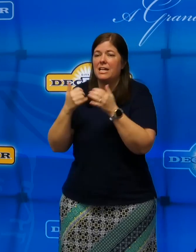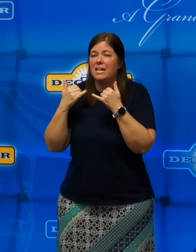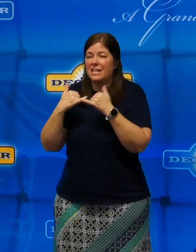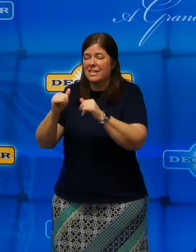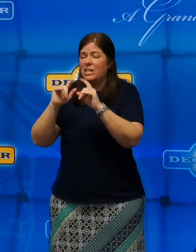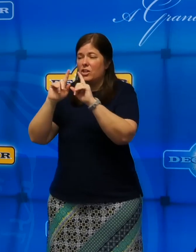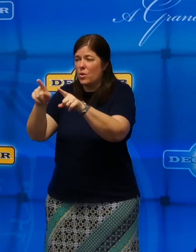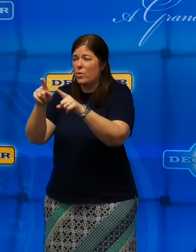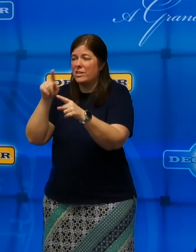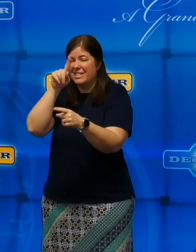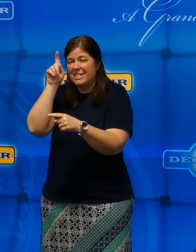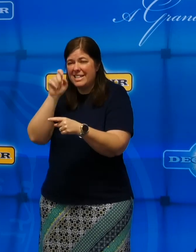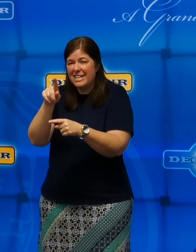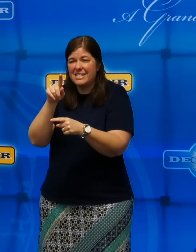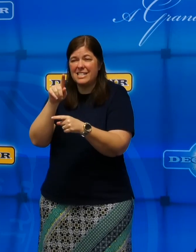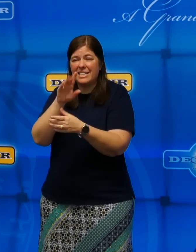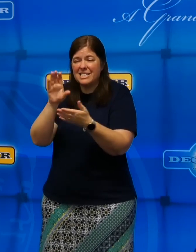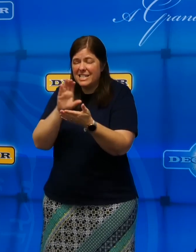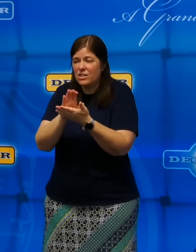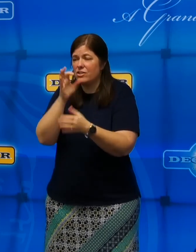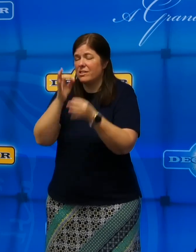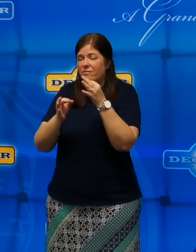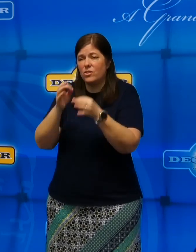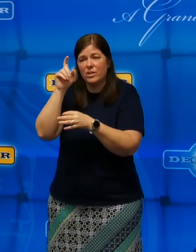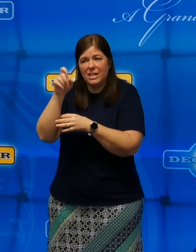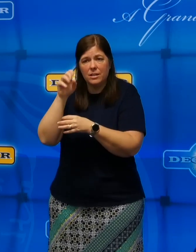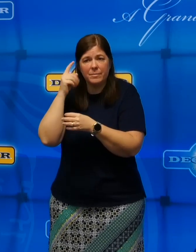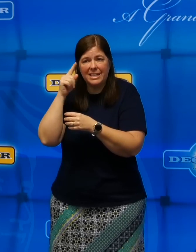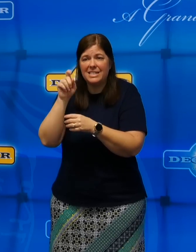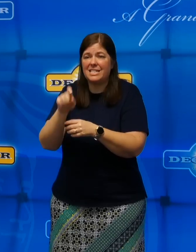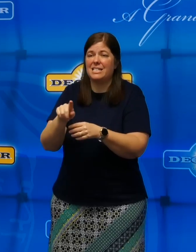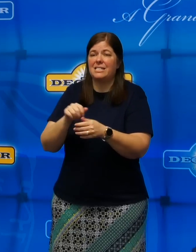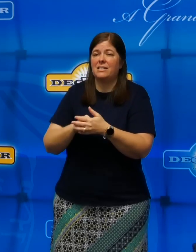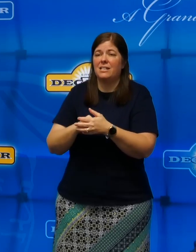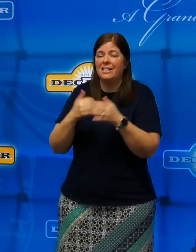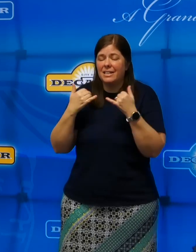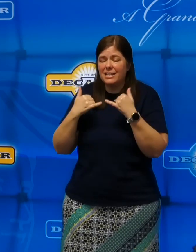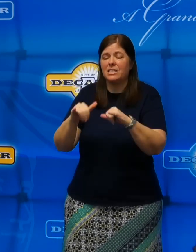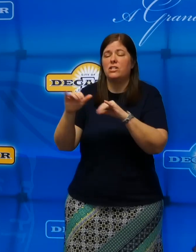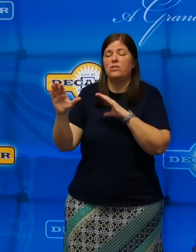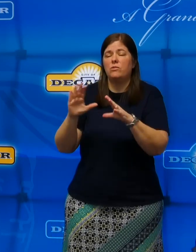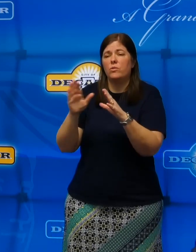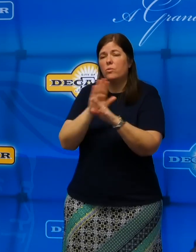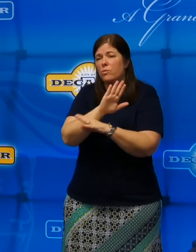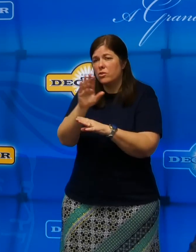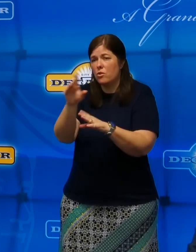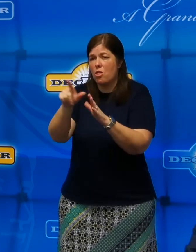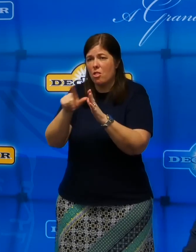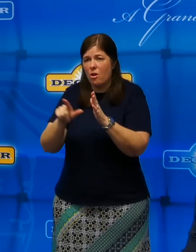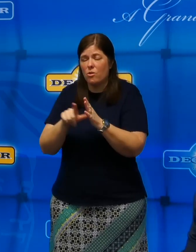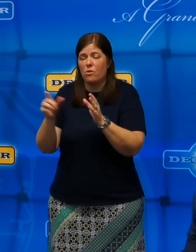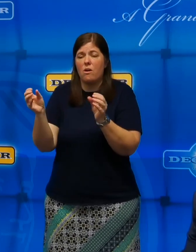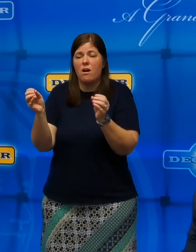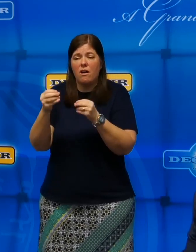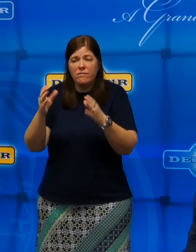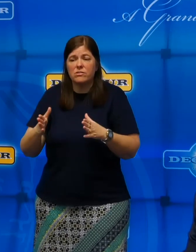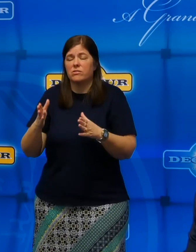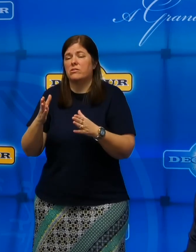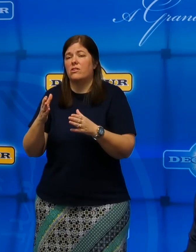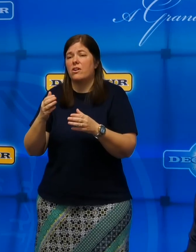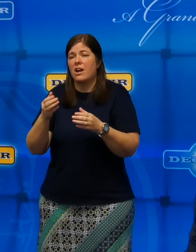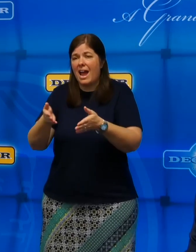and be tested if, in fact, you need those tests done. Keep doing what your local officials are asking you to do. You